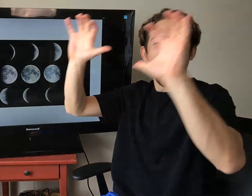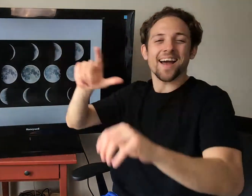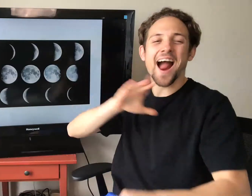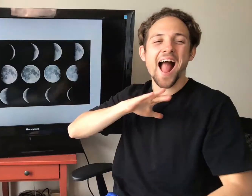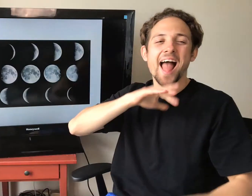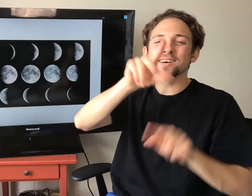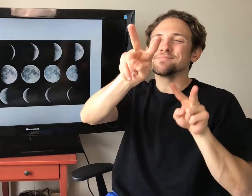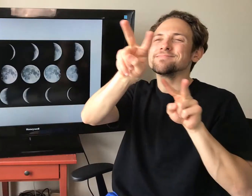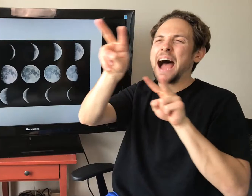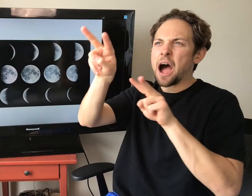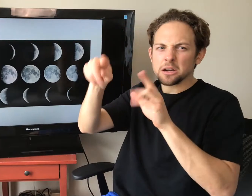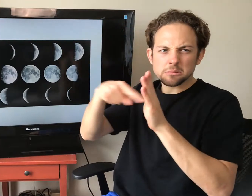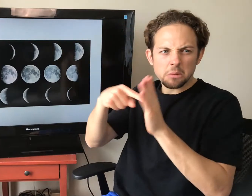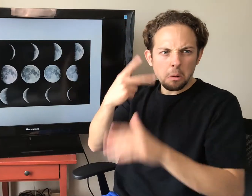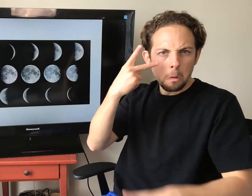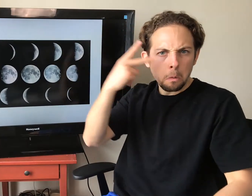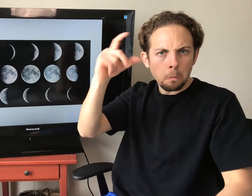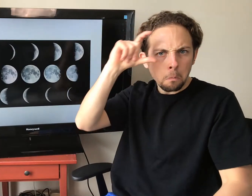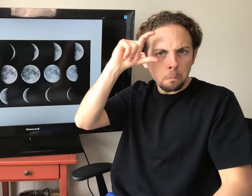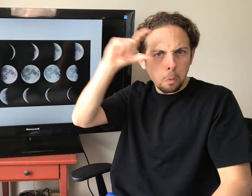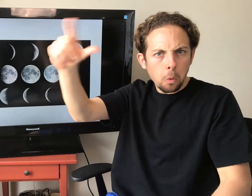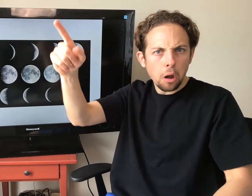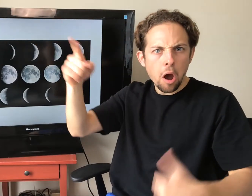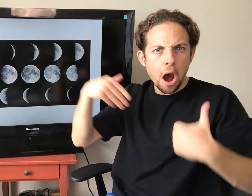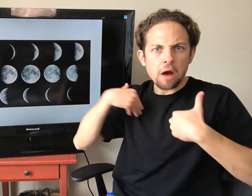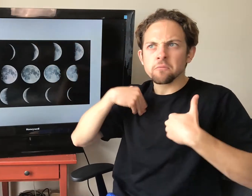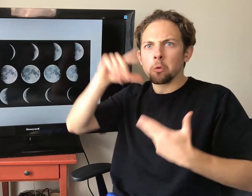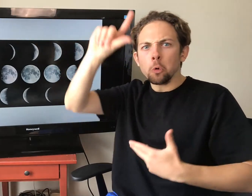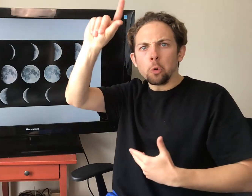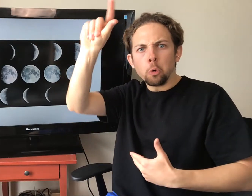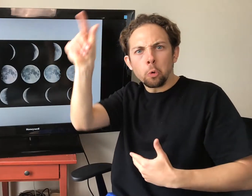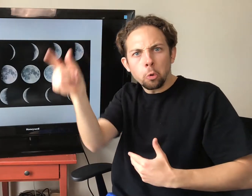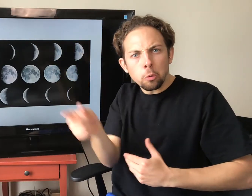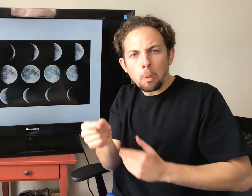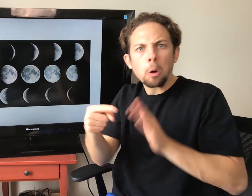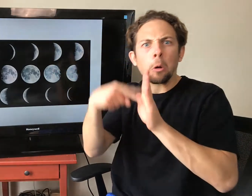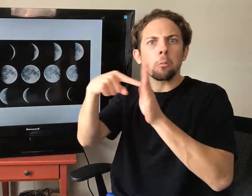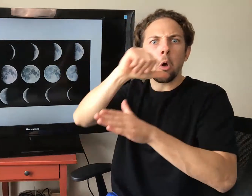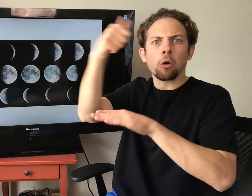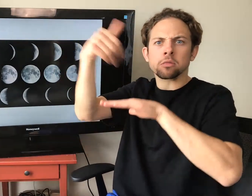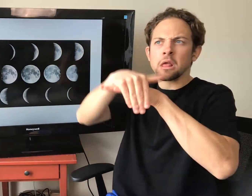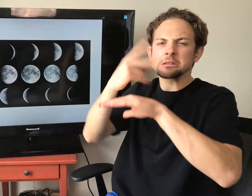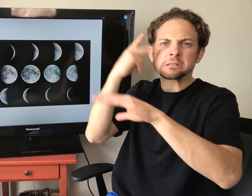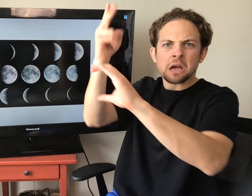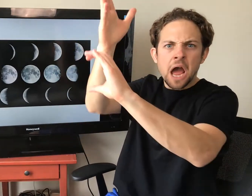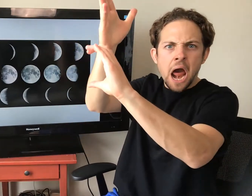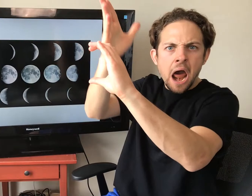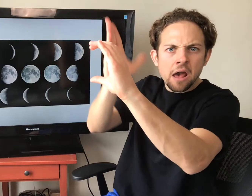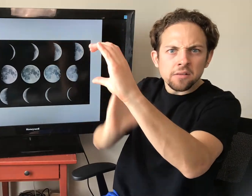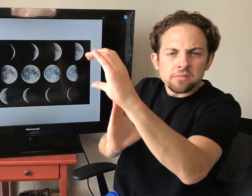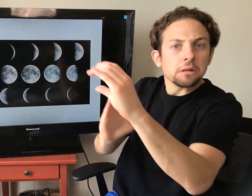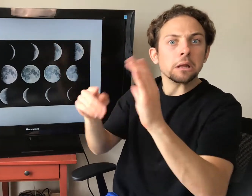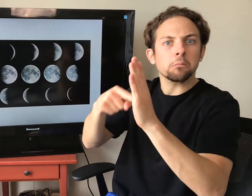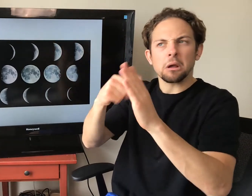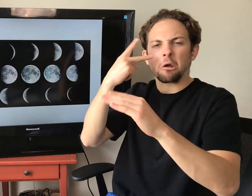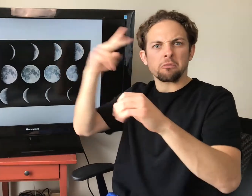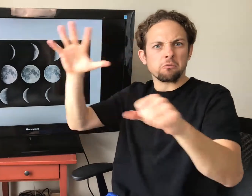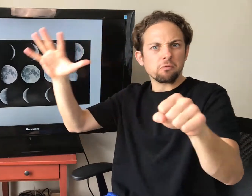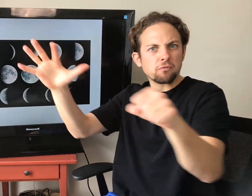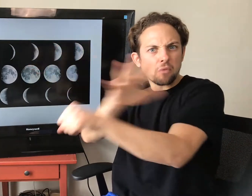You know, sometimes when you're looking outside at night, looking at the beautiful stars, you might notice the moon looks a little different sometimes. Sometimes you